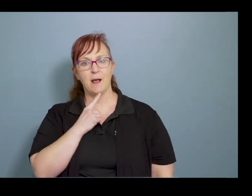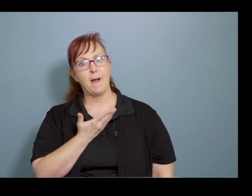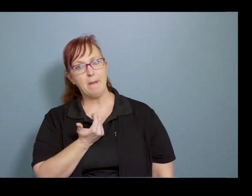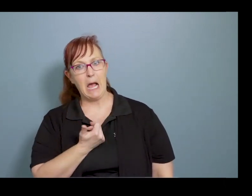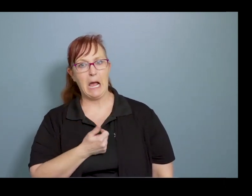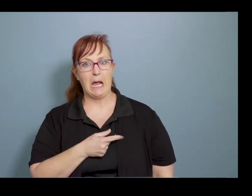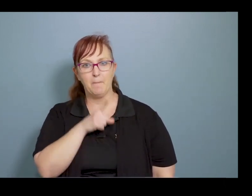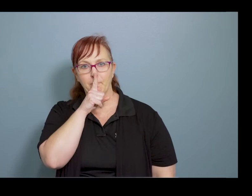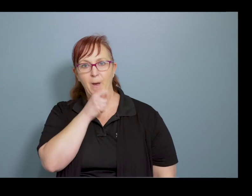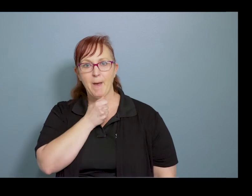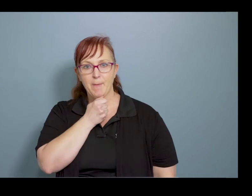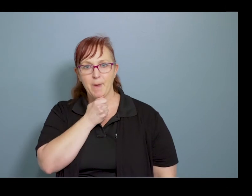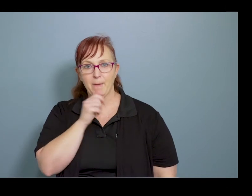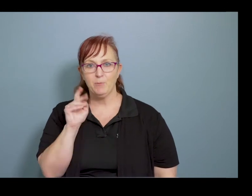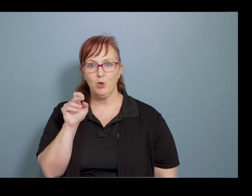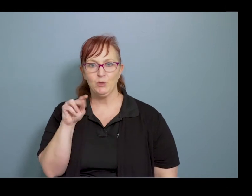You're muted.